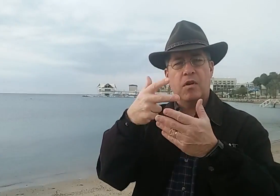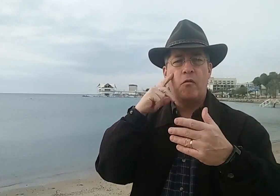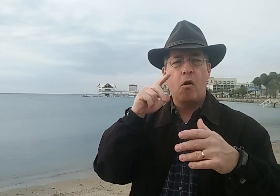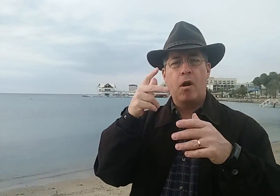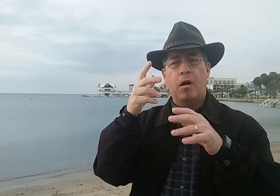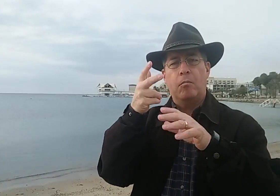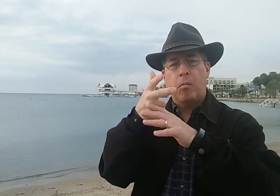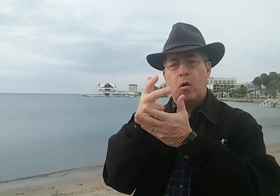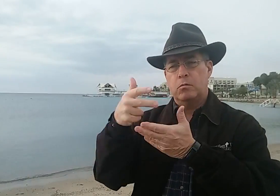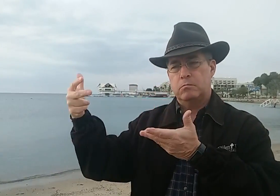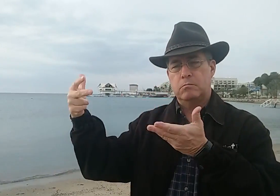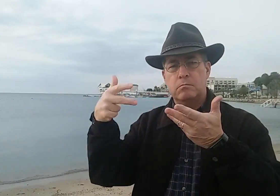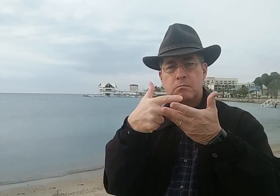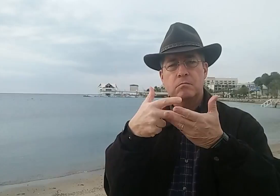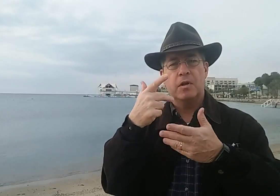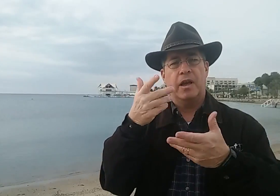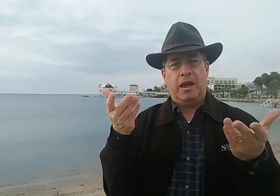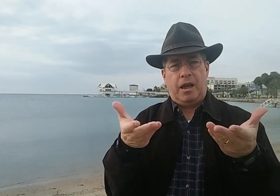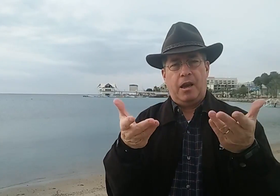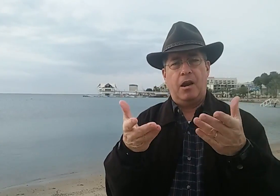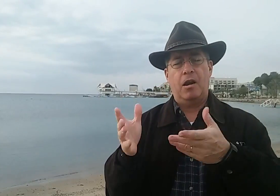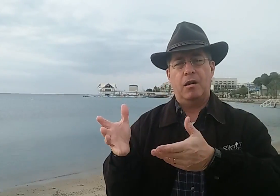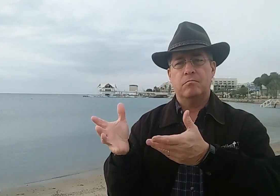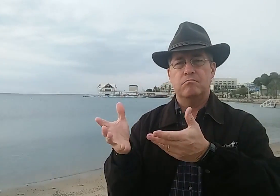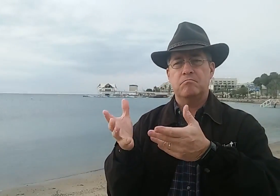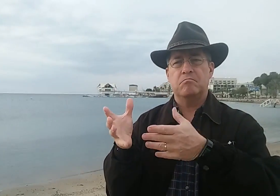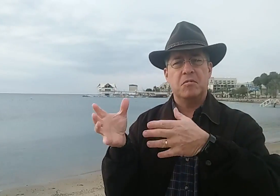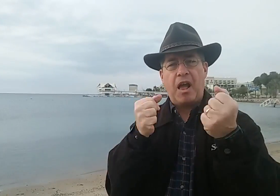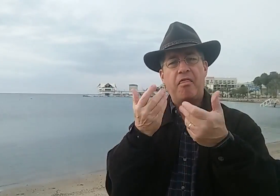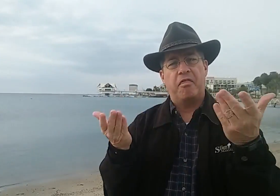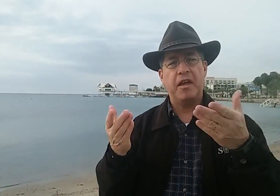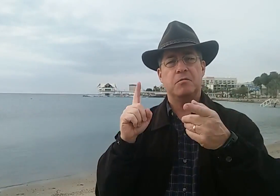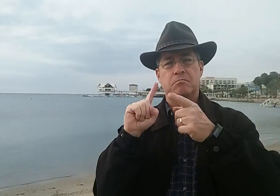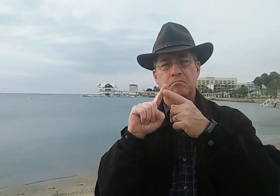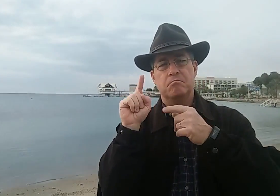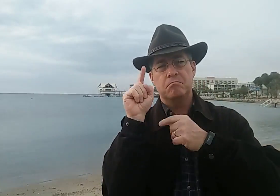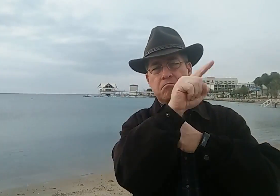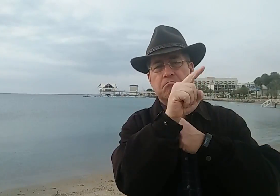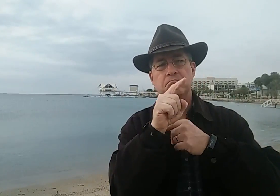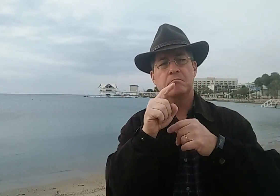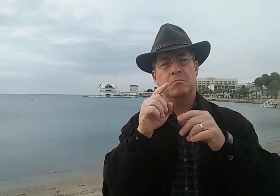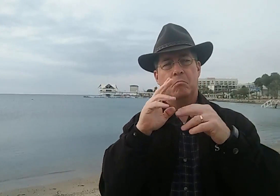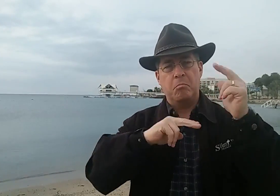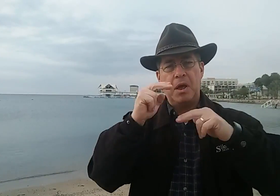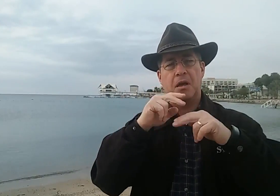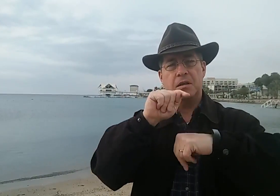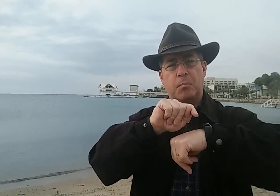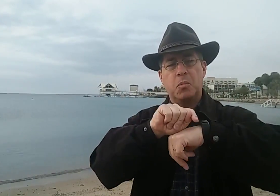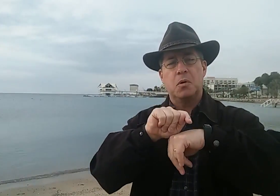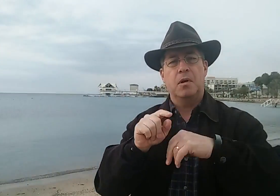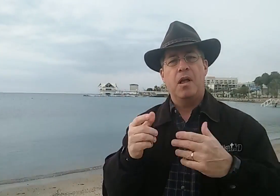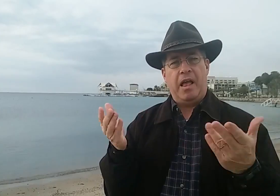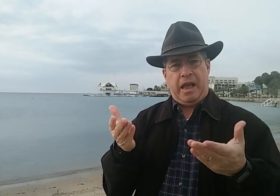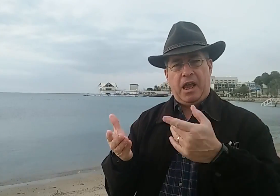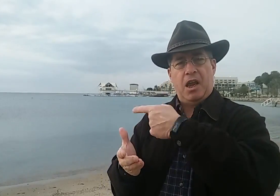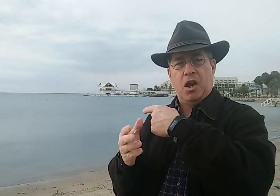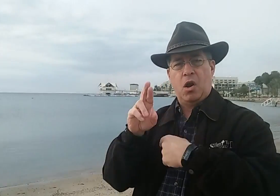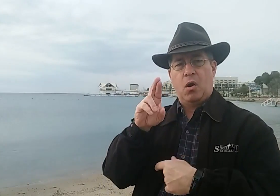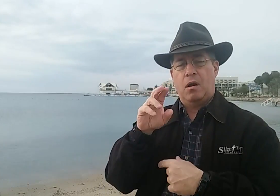And Solomon had ports here in this area that would bring the wealth in. He would get things from different places as he built the temple.